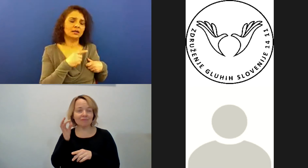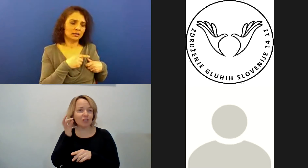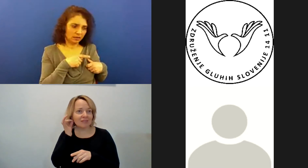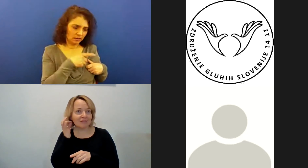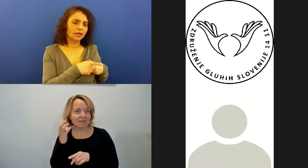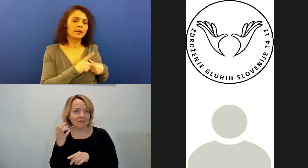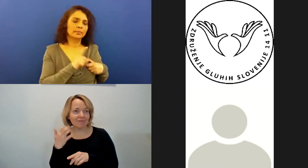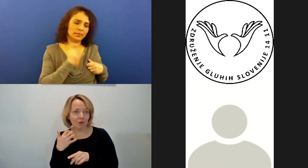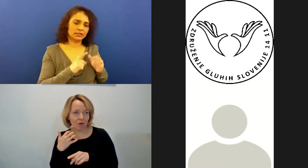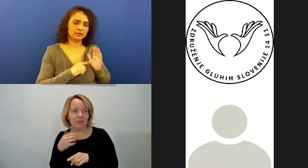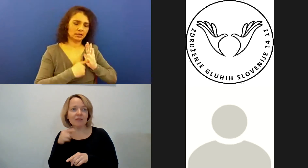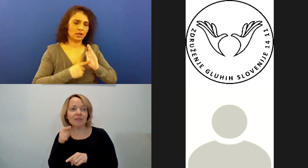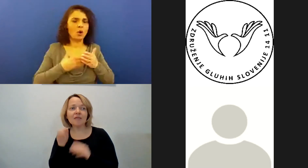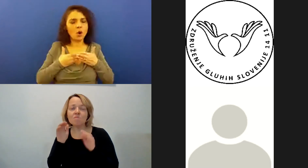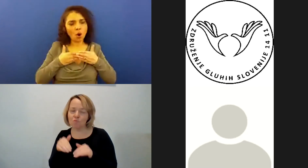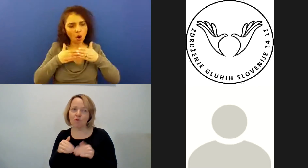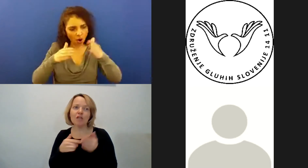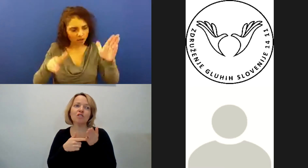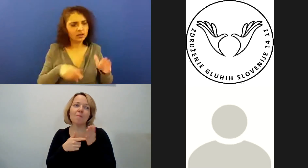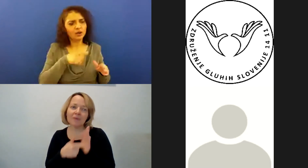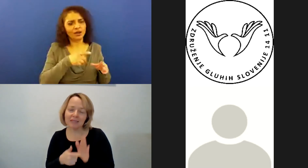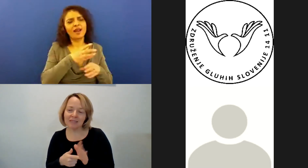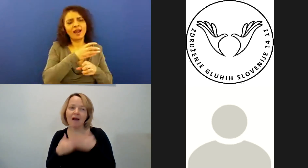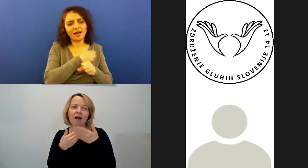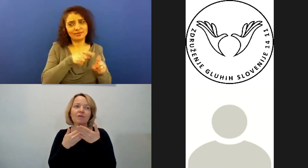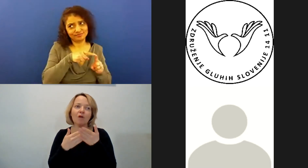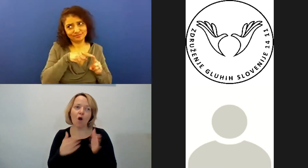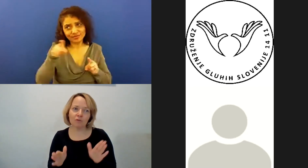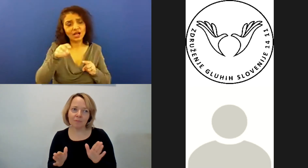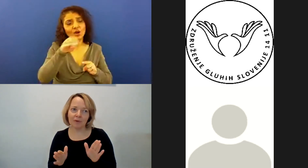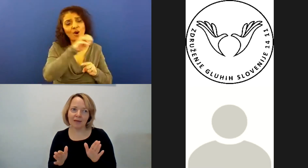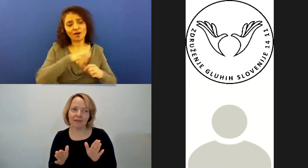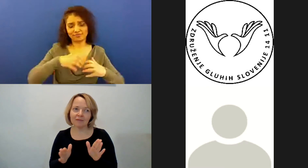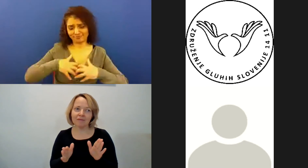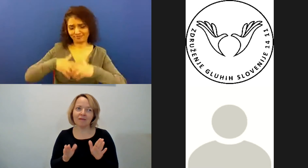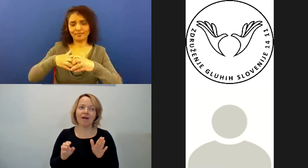If a deaf, as a deaf Roma woman,